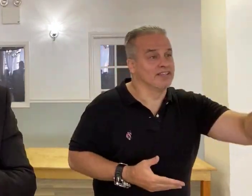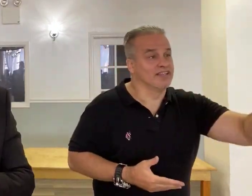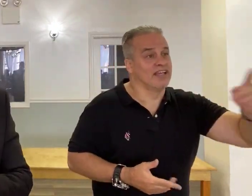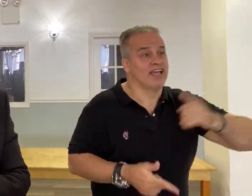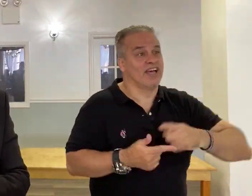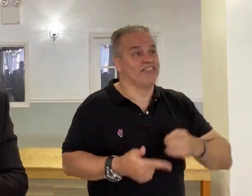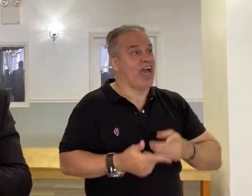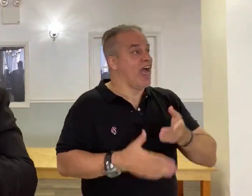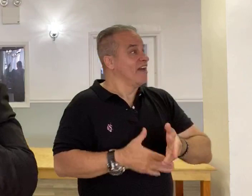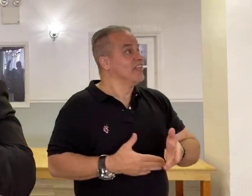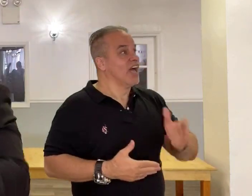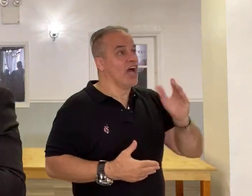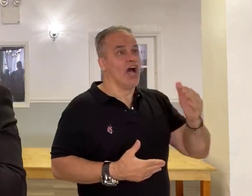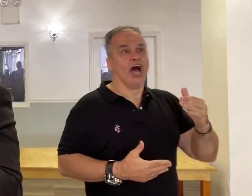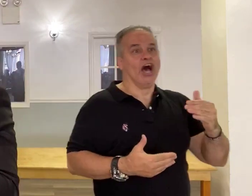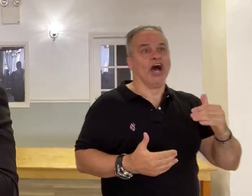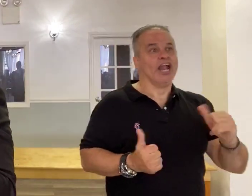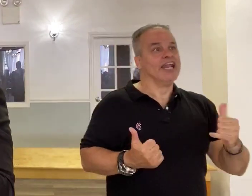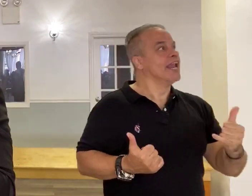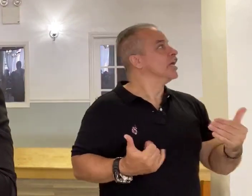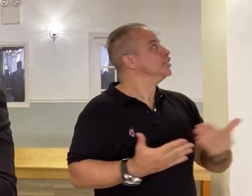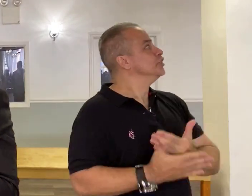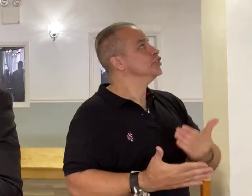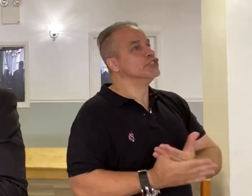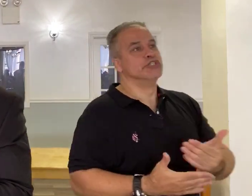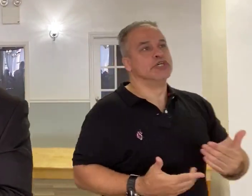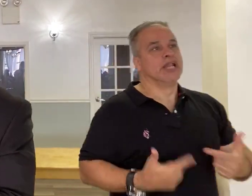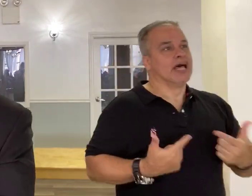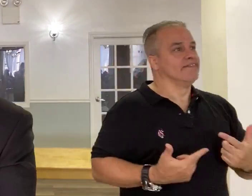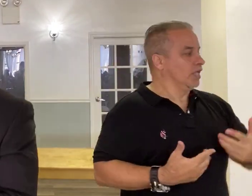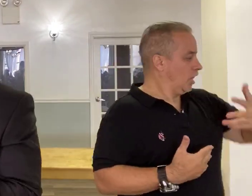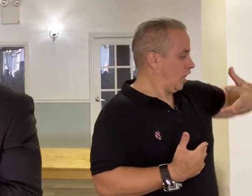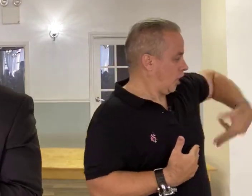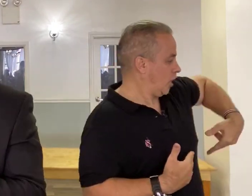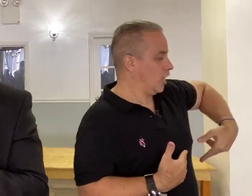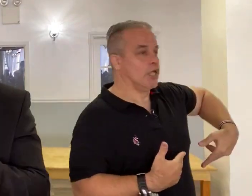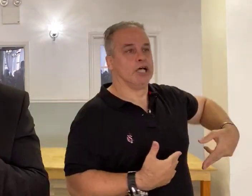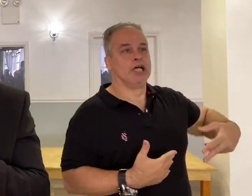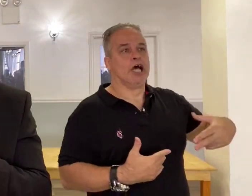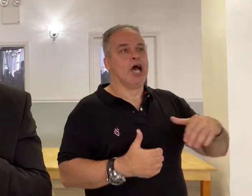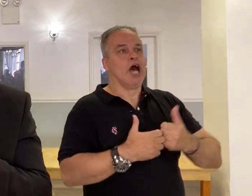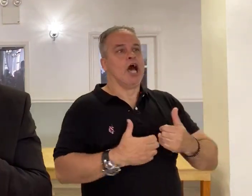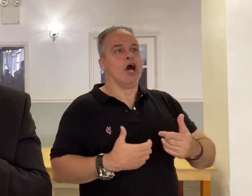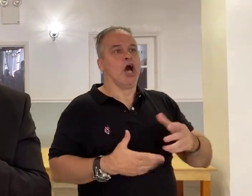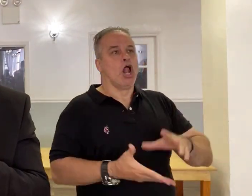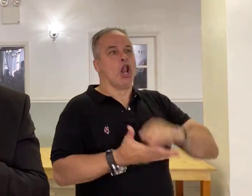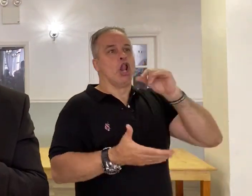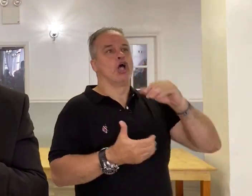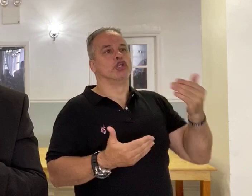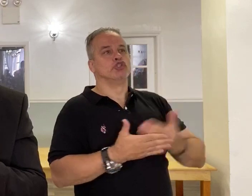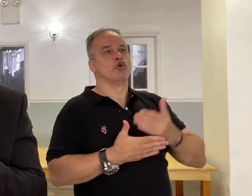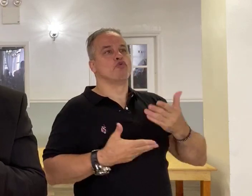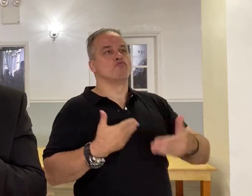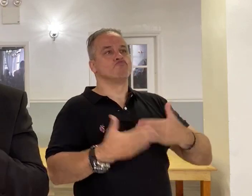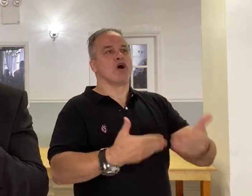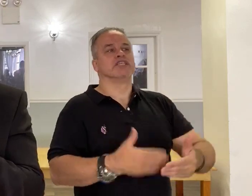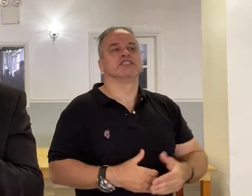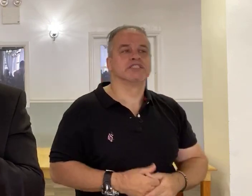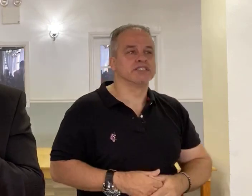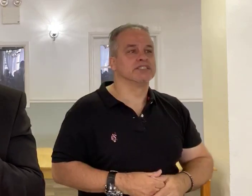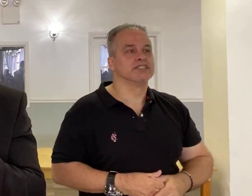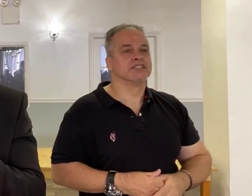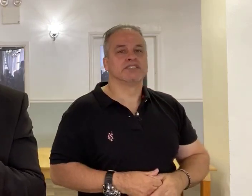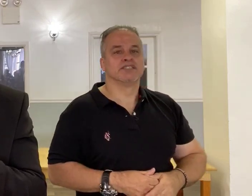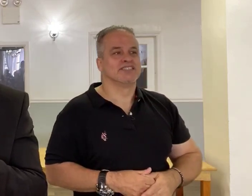what to do with yourself because you lived with that thing for so long. What do I do now? You have to learn. You need